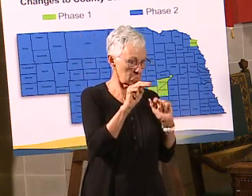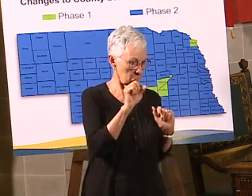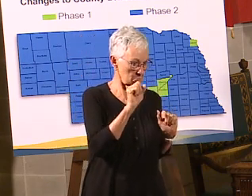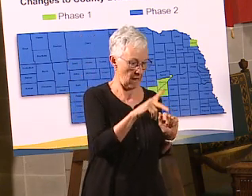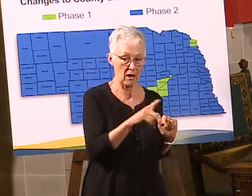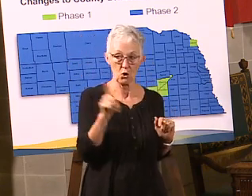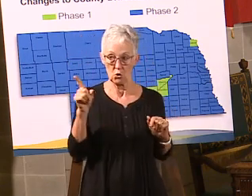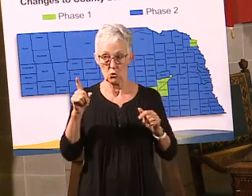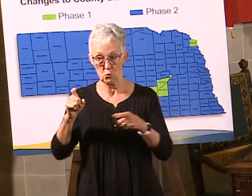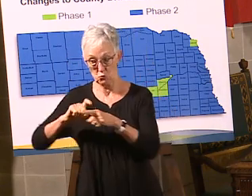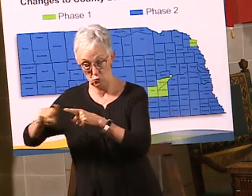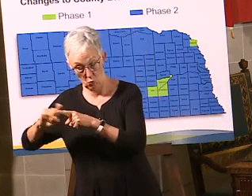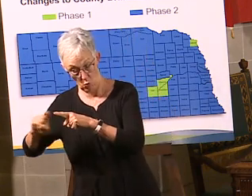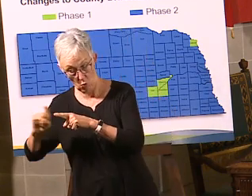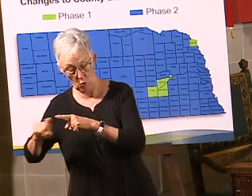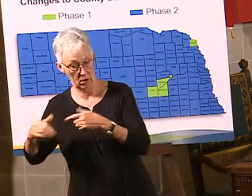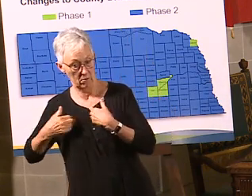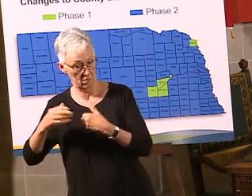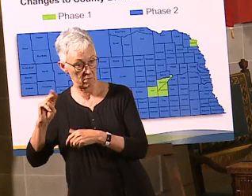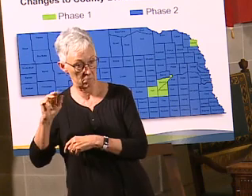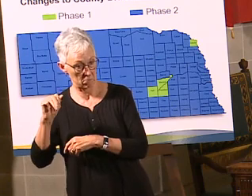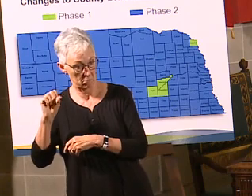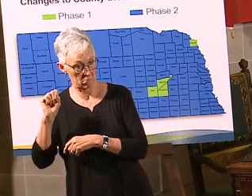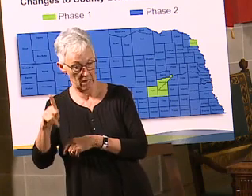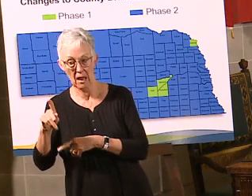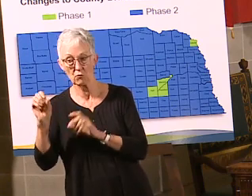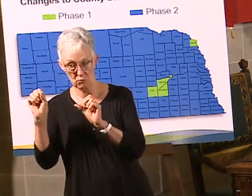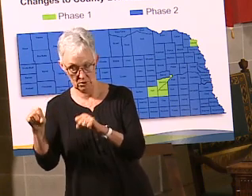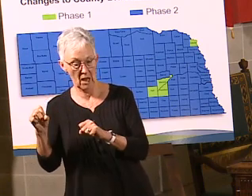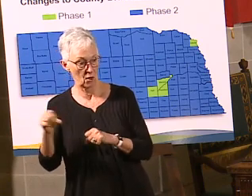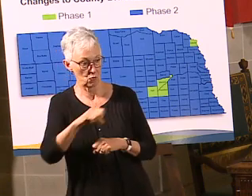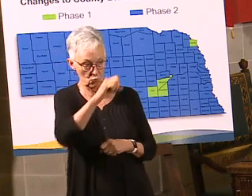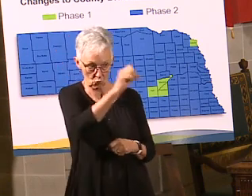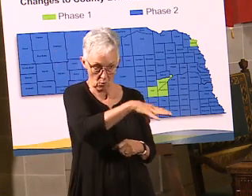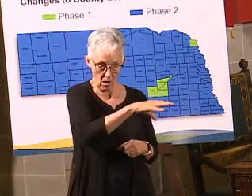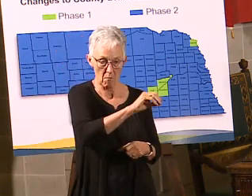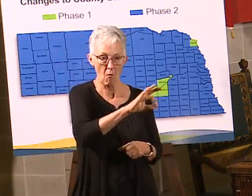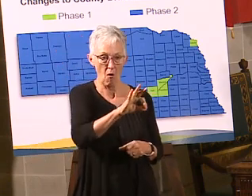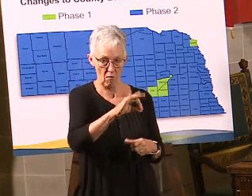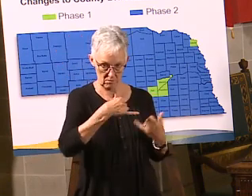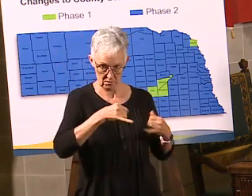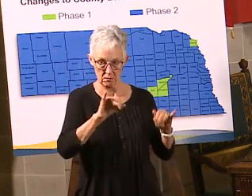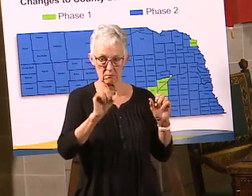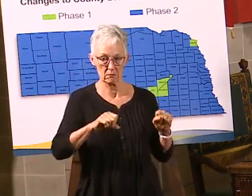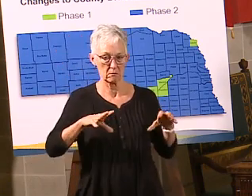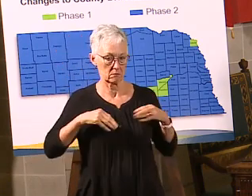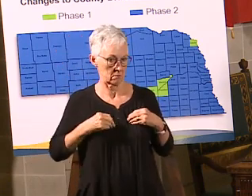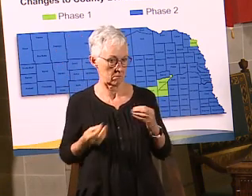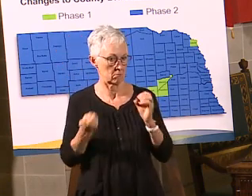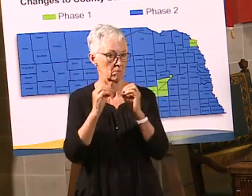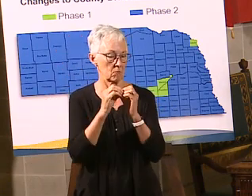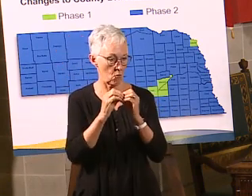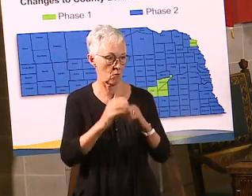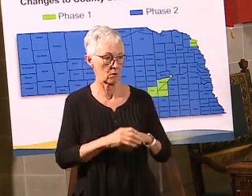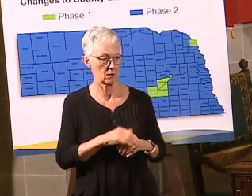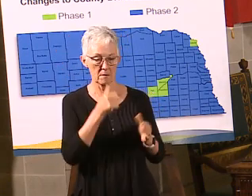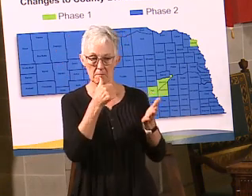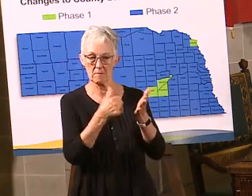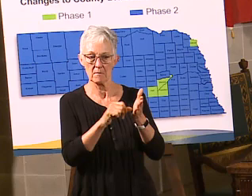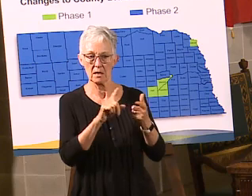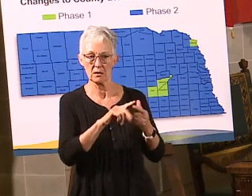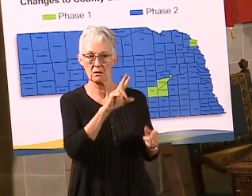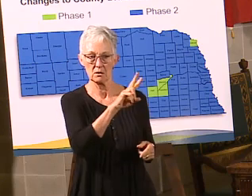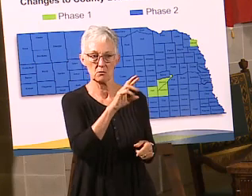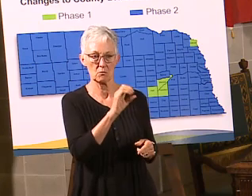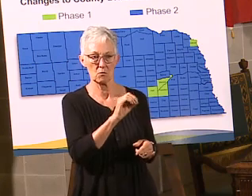those masks off, you can, or send them, those masks in, you can still do that. We still have room to take more. So you can mail them to 201